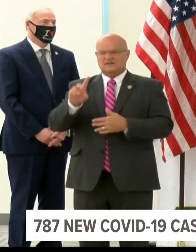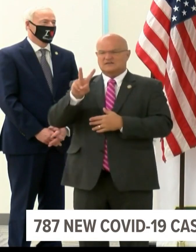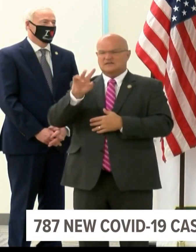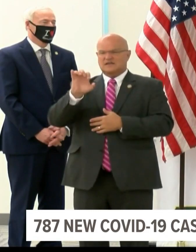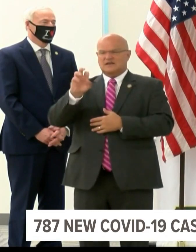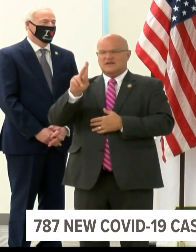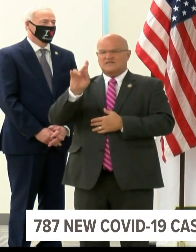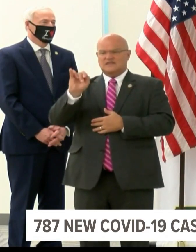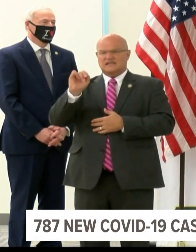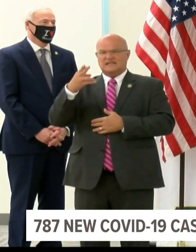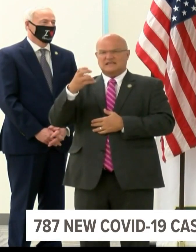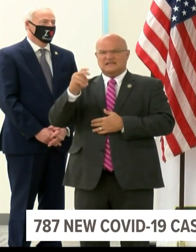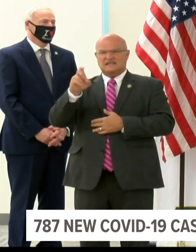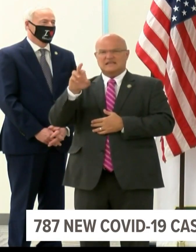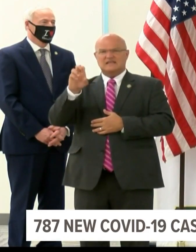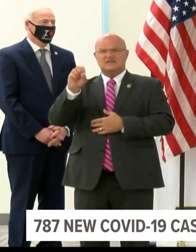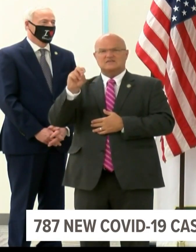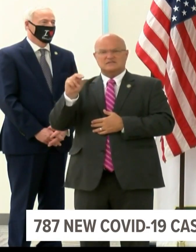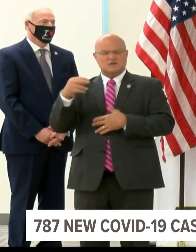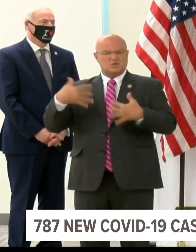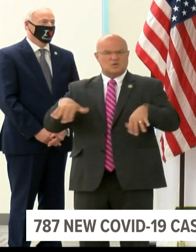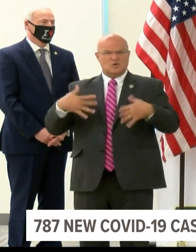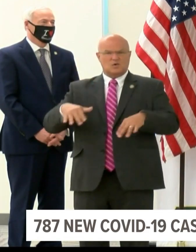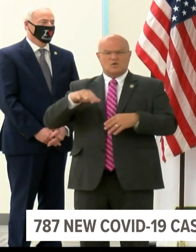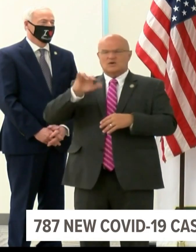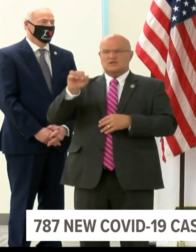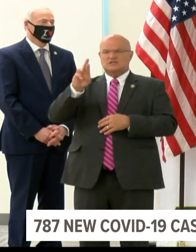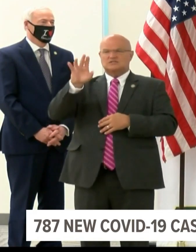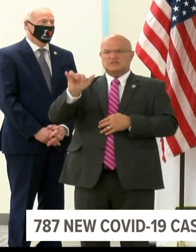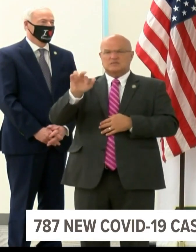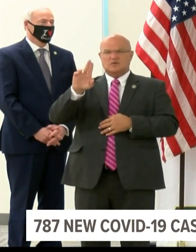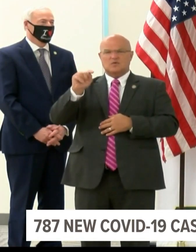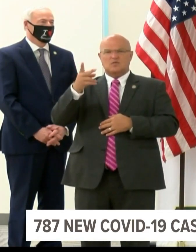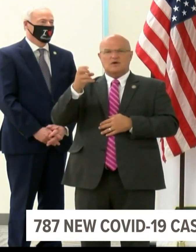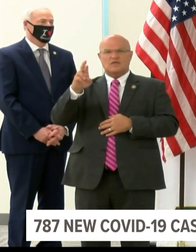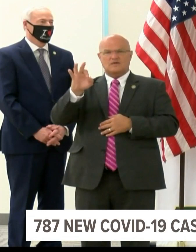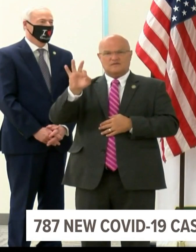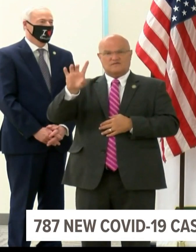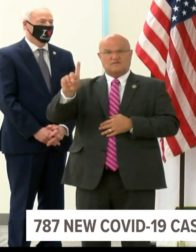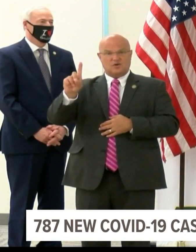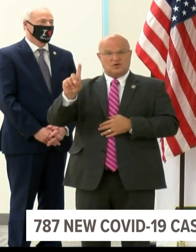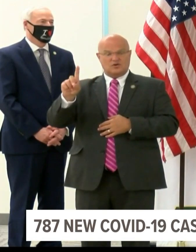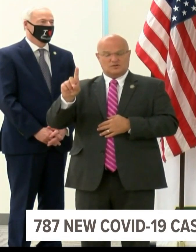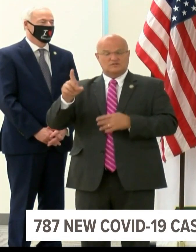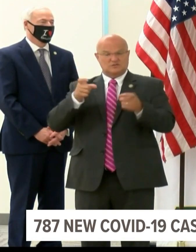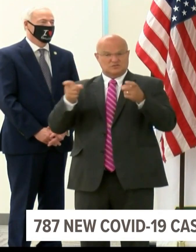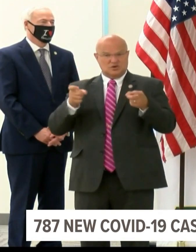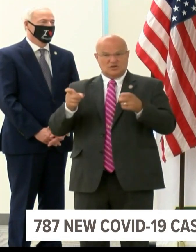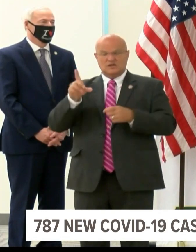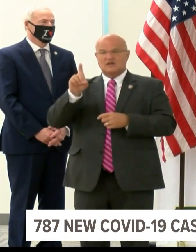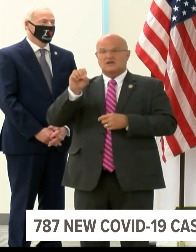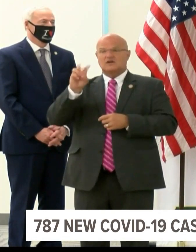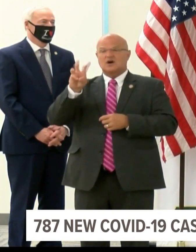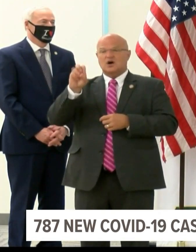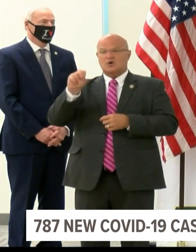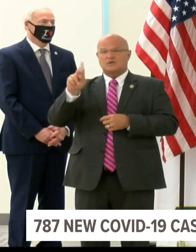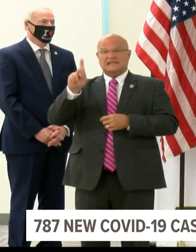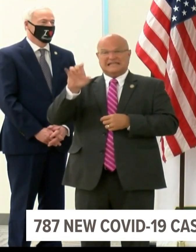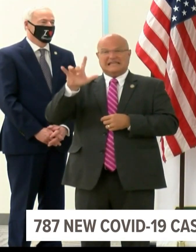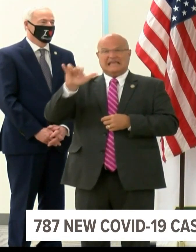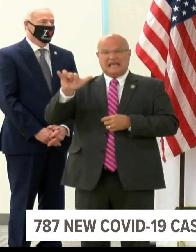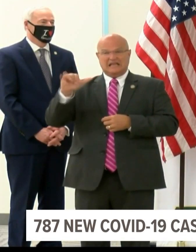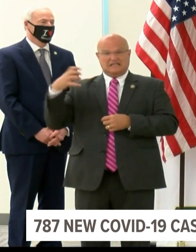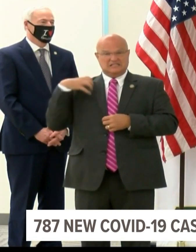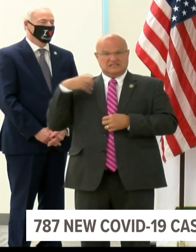Henderson, who's the Chief Medical Officer, Dr. Jeremy Rutherford, who's in charge of the hospitalist group there, Dr. Owen Kelly, who's the Chief